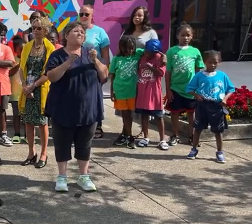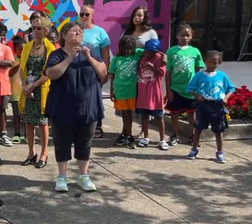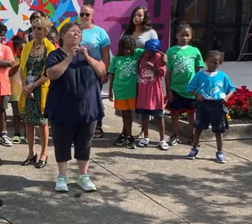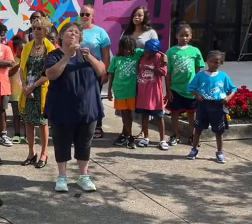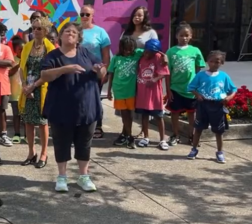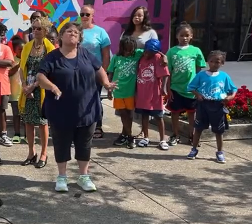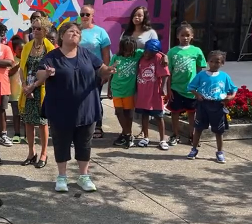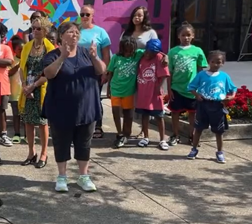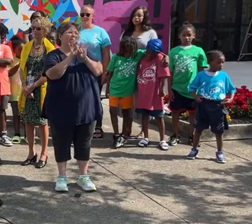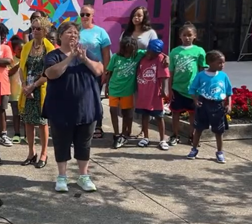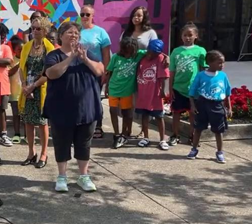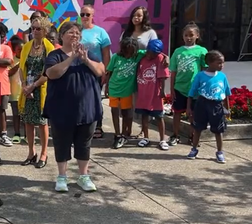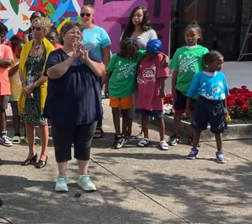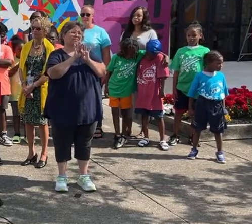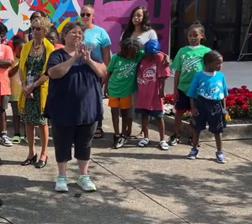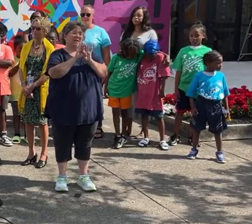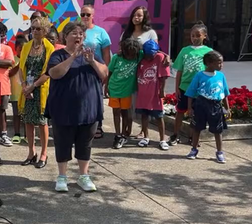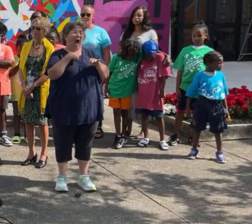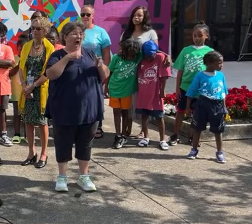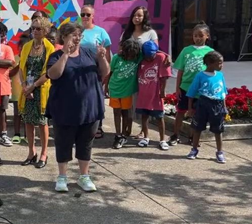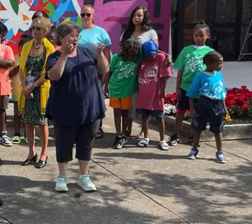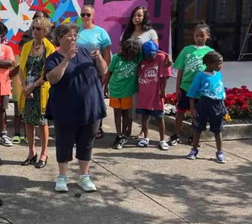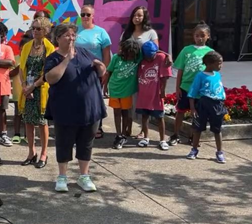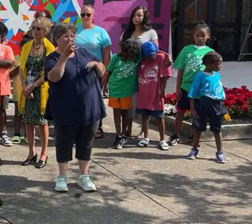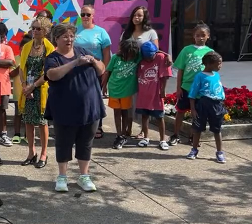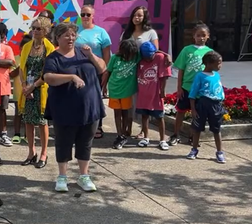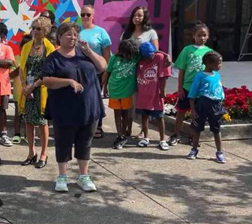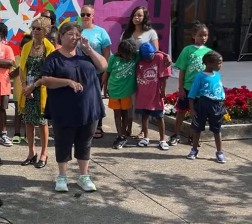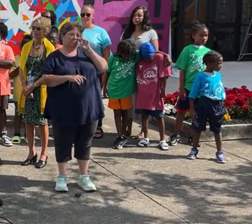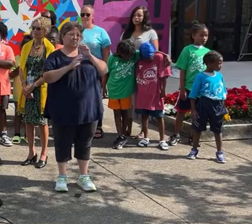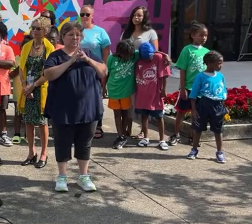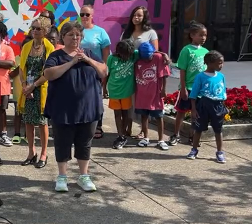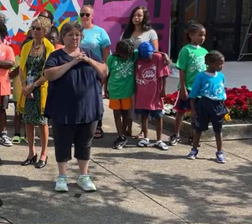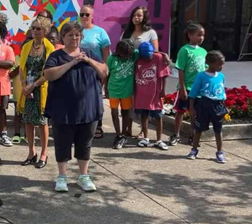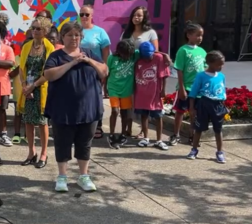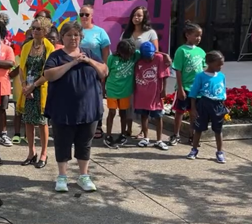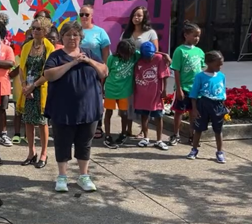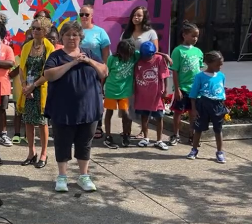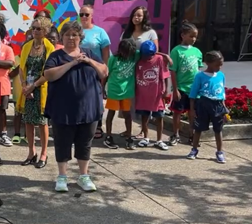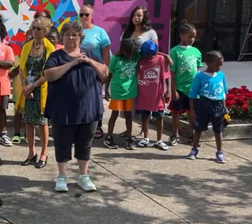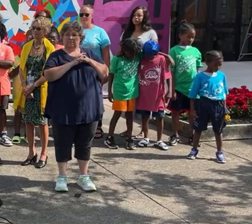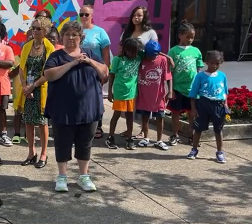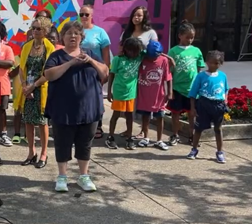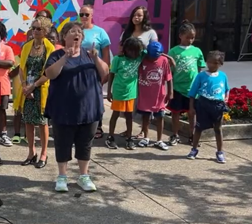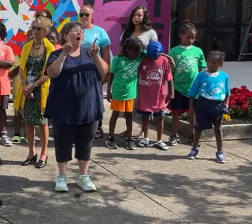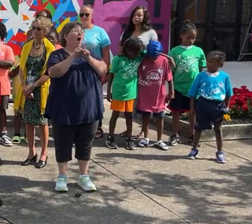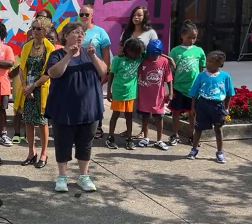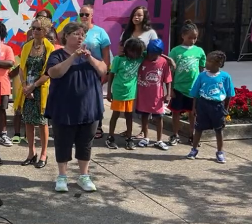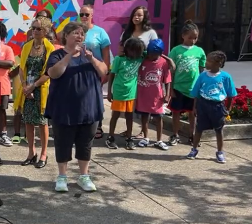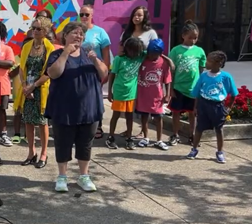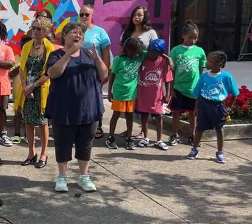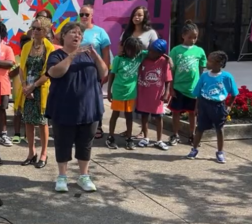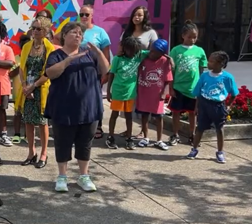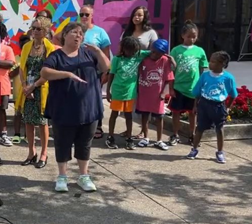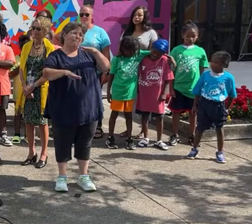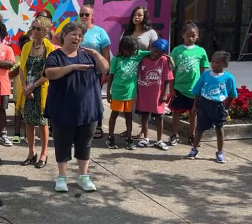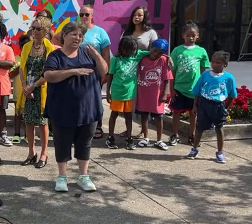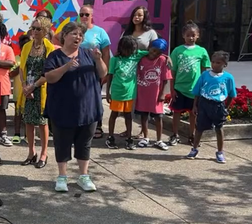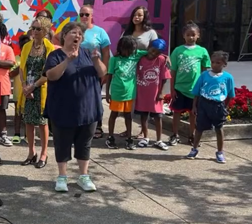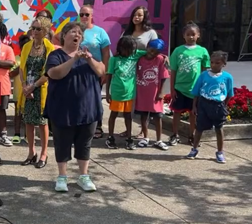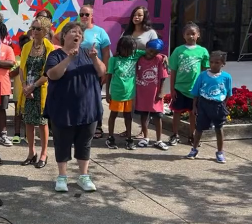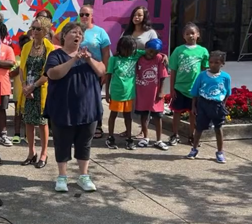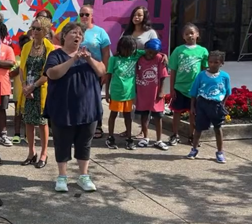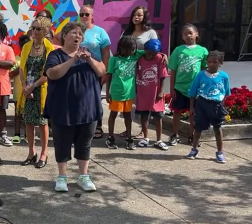important. And while I'm on that topic, this is also, he said community-based, it is